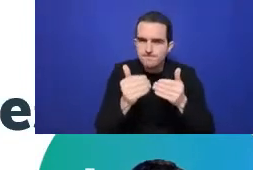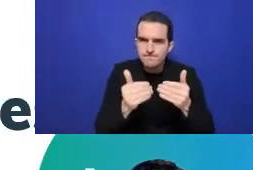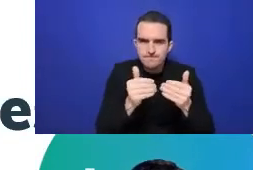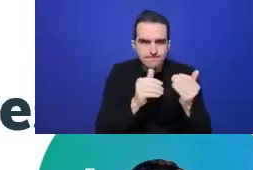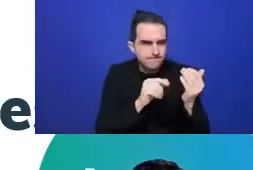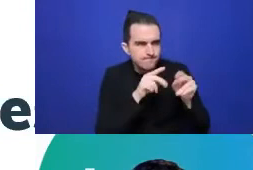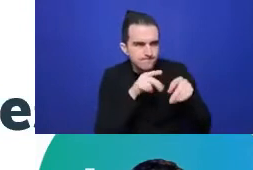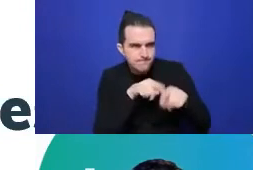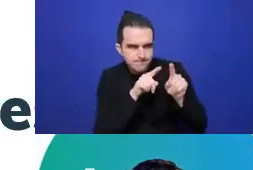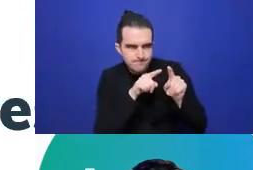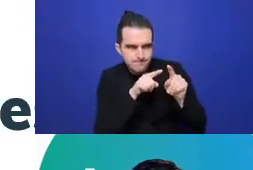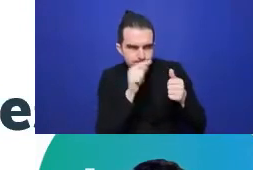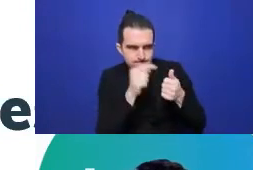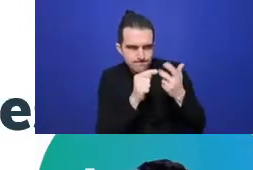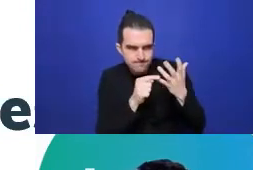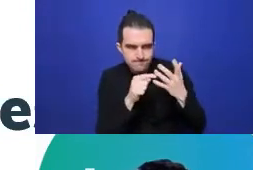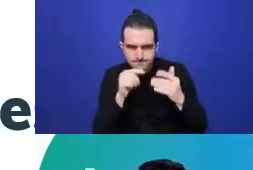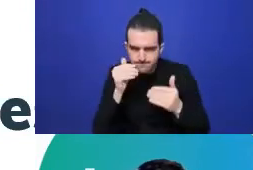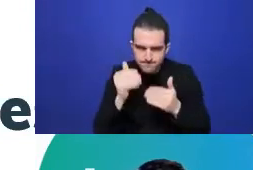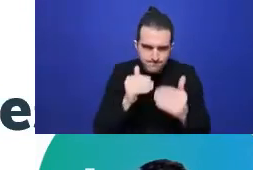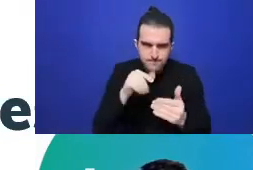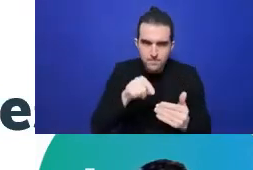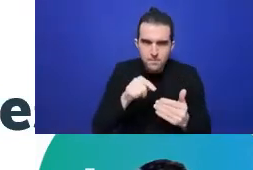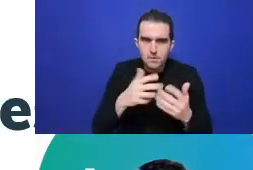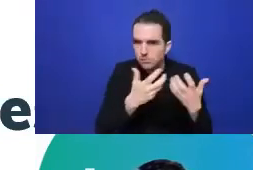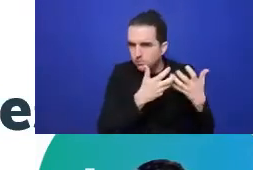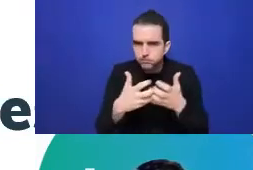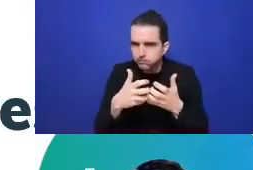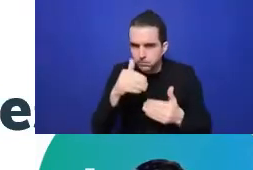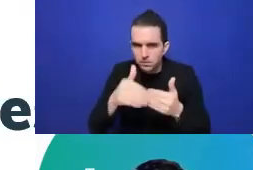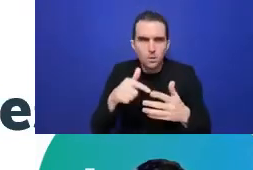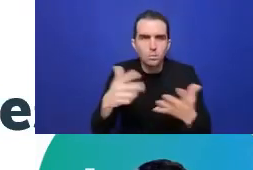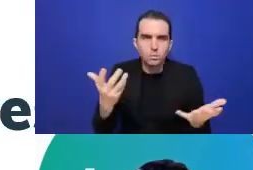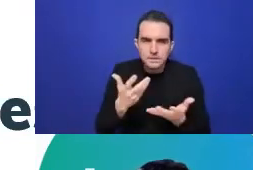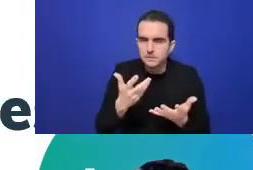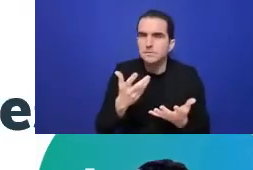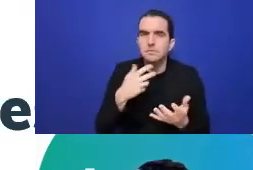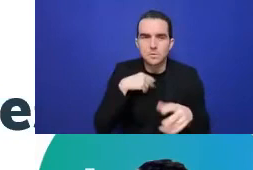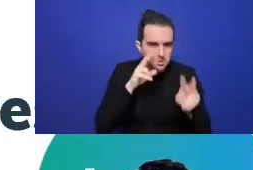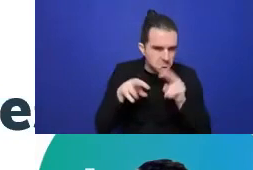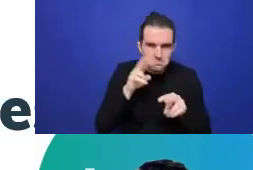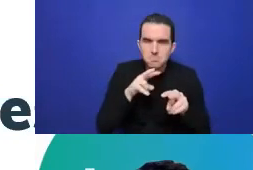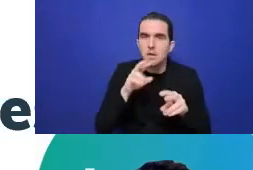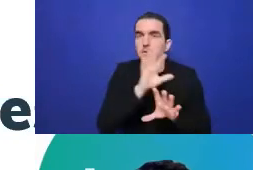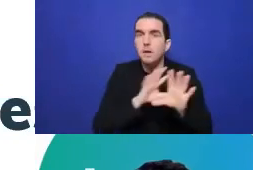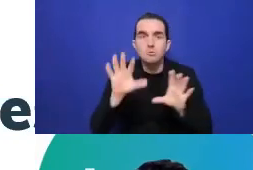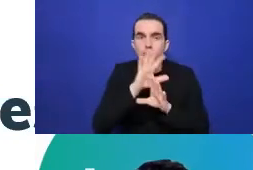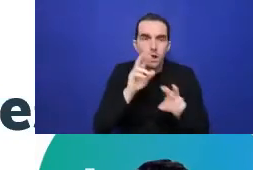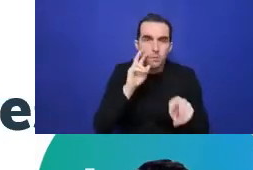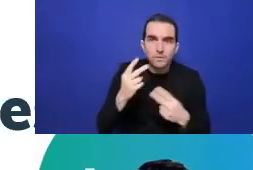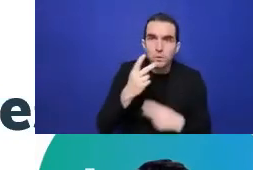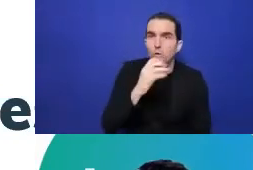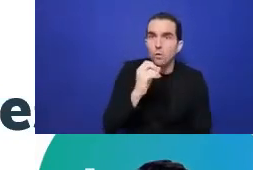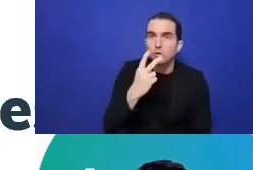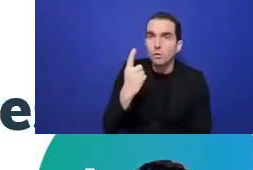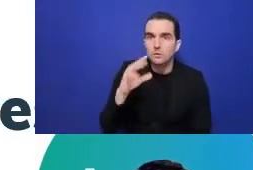Review 2021 reports, and also compared with the report we also reviewed from since